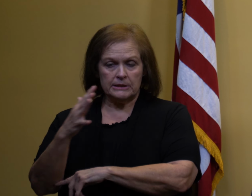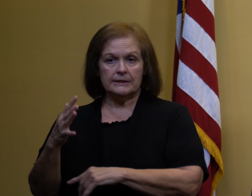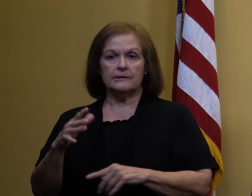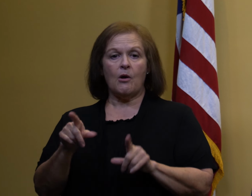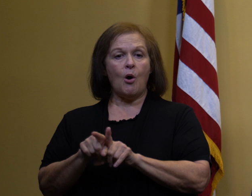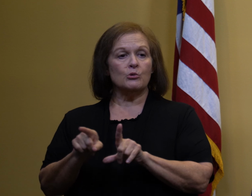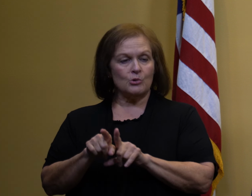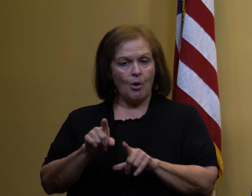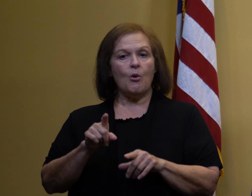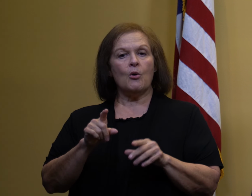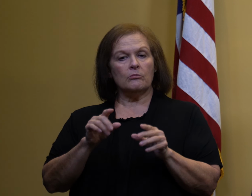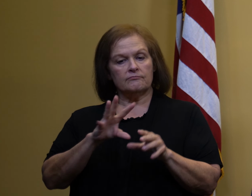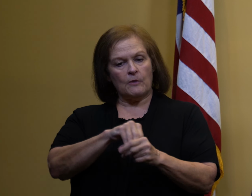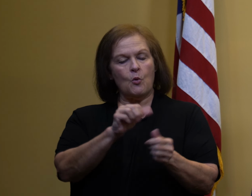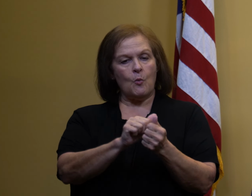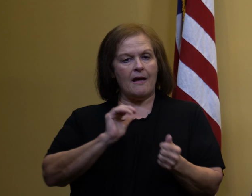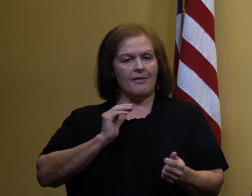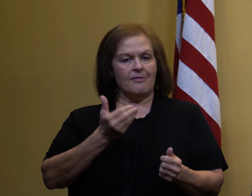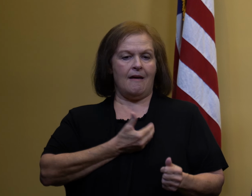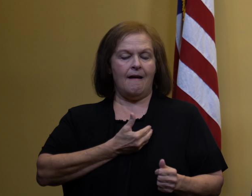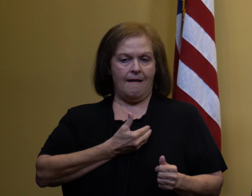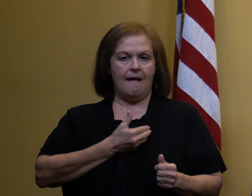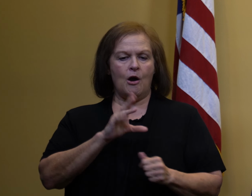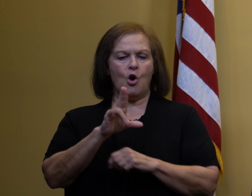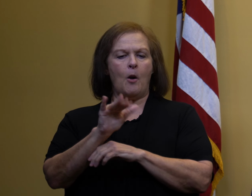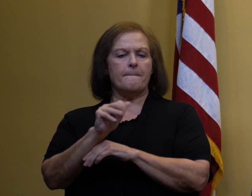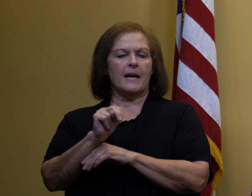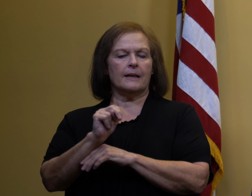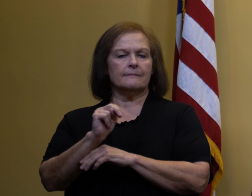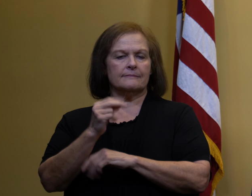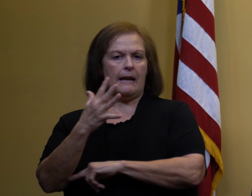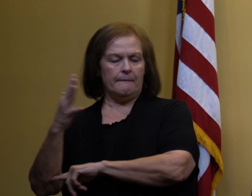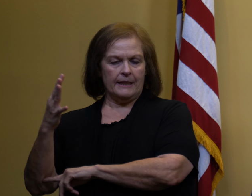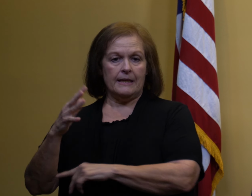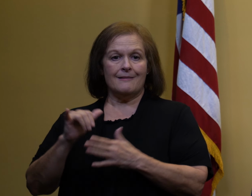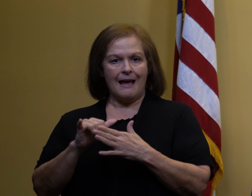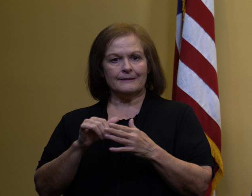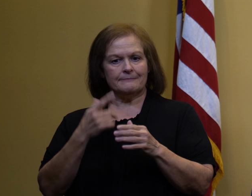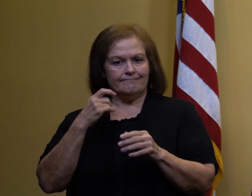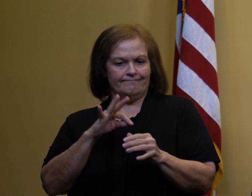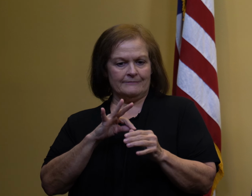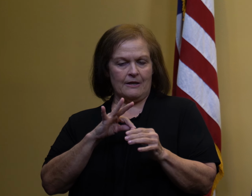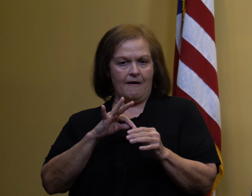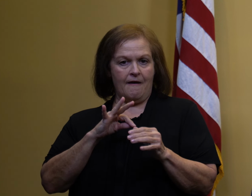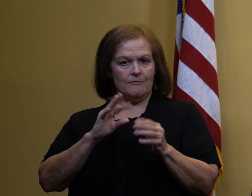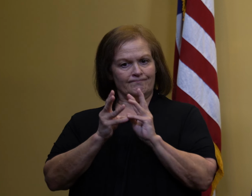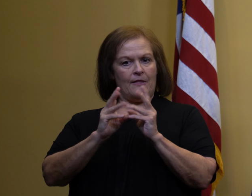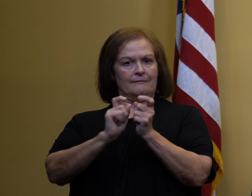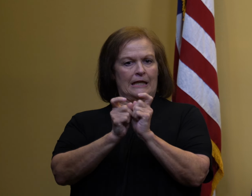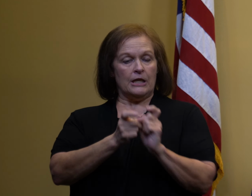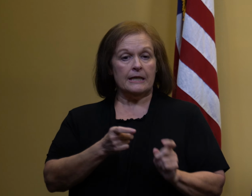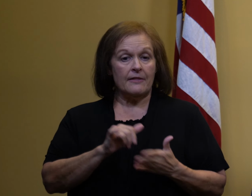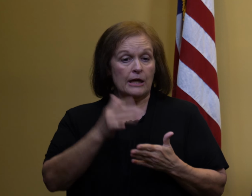speaking to our urban canopy. But this is also aligned with climate adaptation, and that's exactly why our